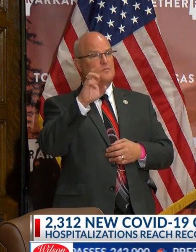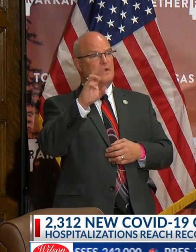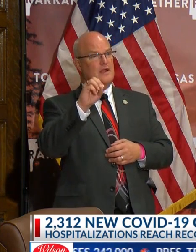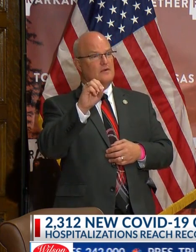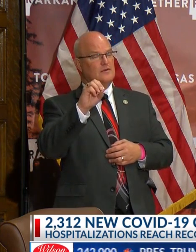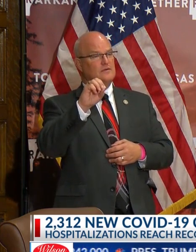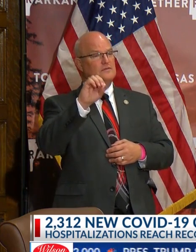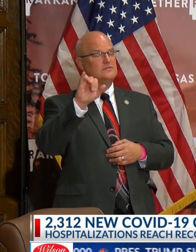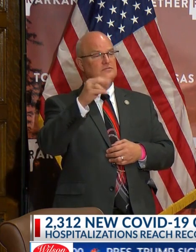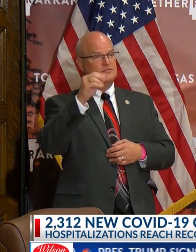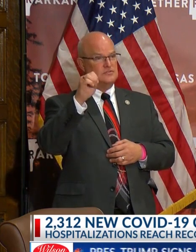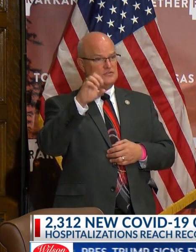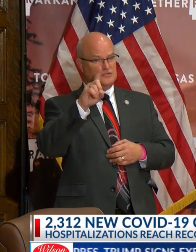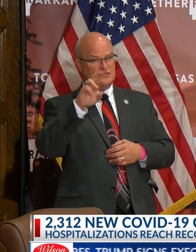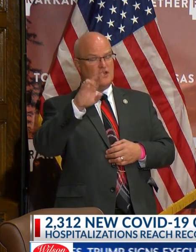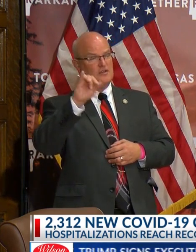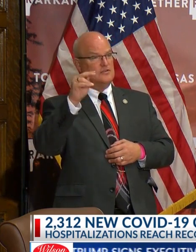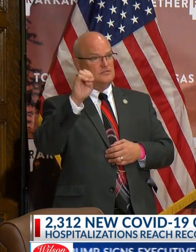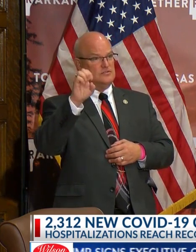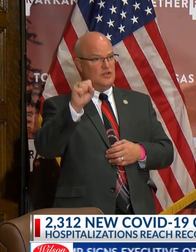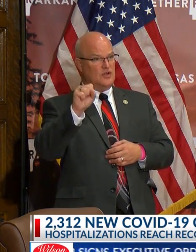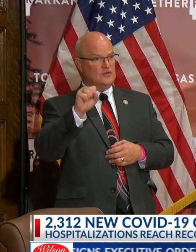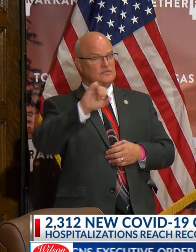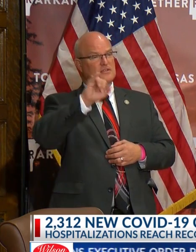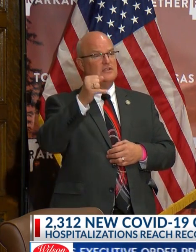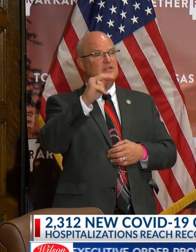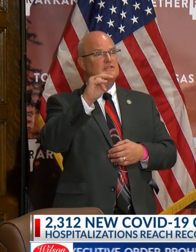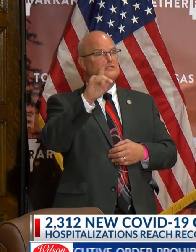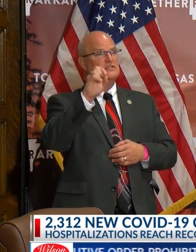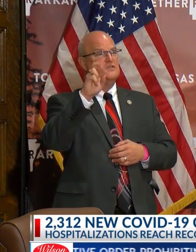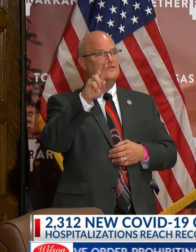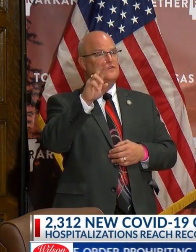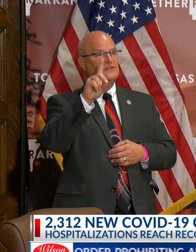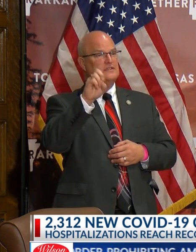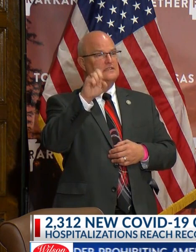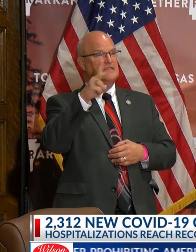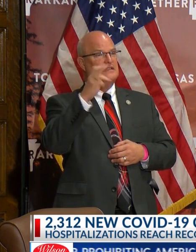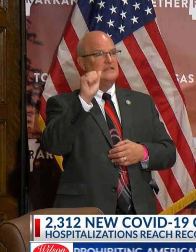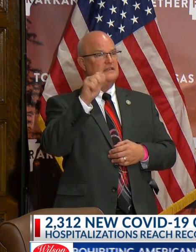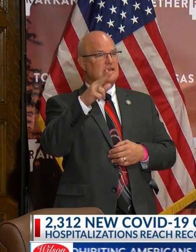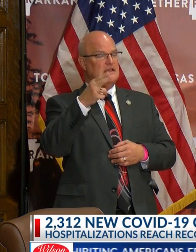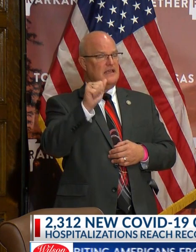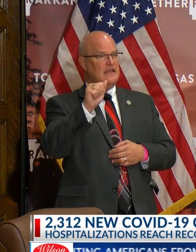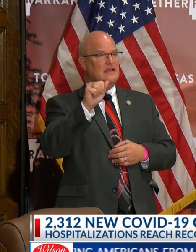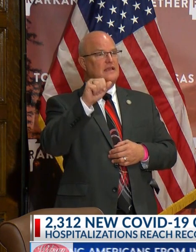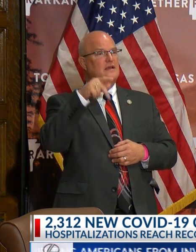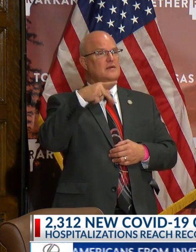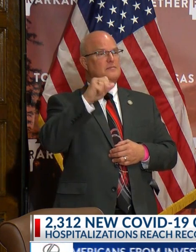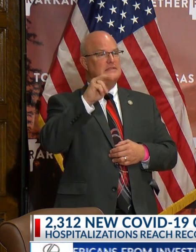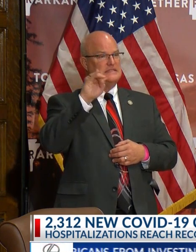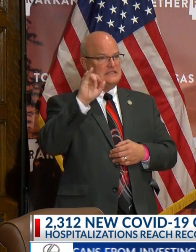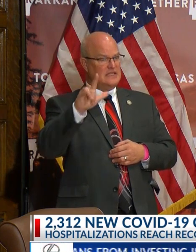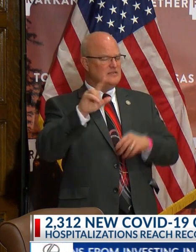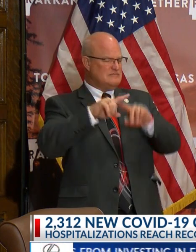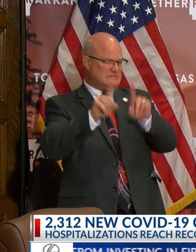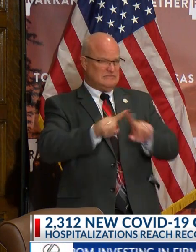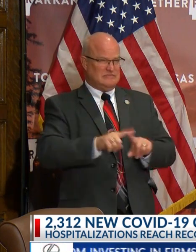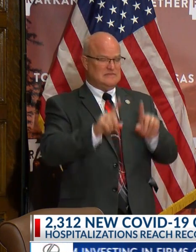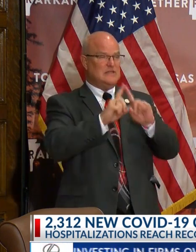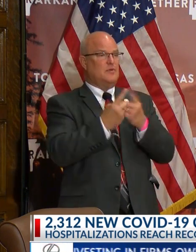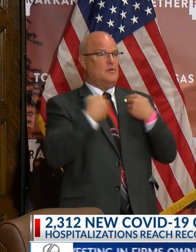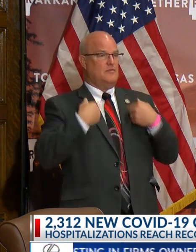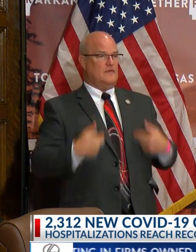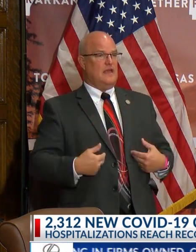Geraldine Jones of the Arkansas Department of Health, Dr. Jennifer Dillahay, Dr. Naveen Patil, all of the Department of